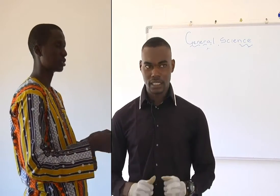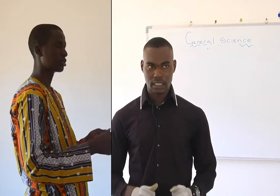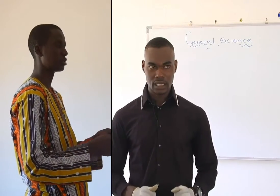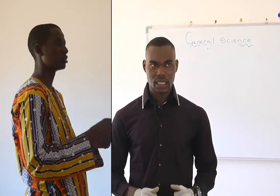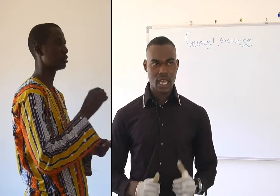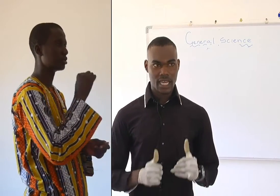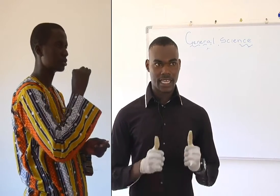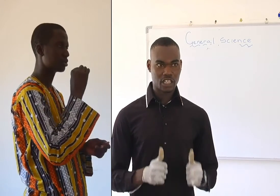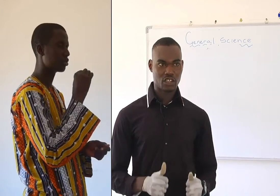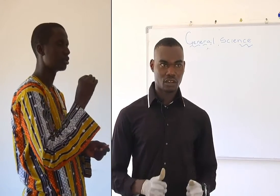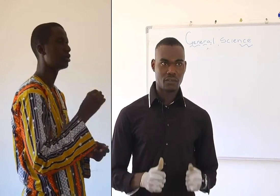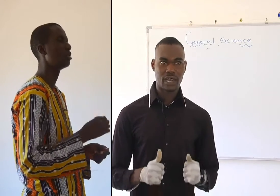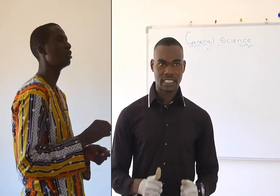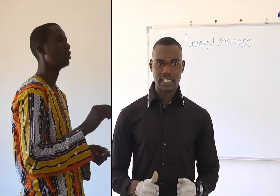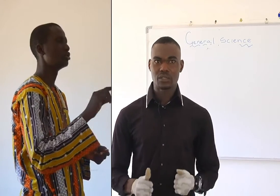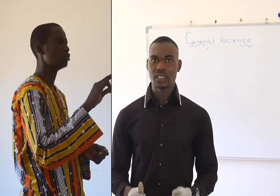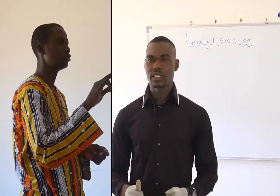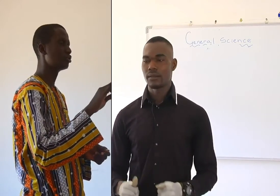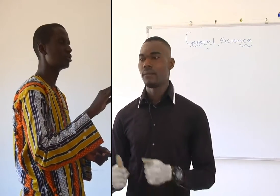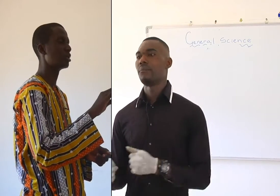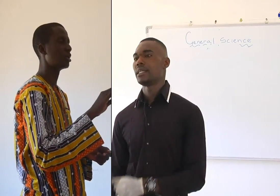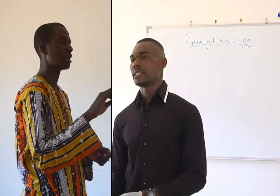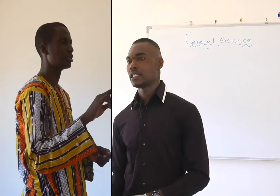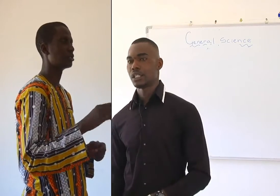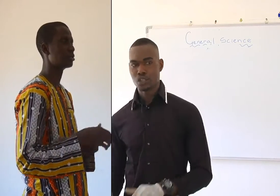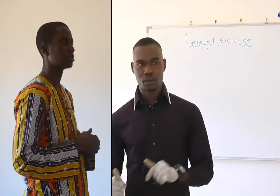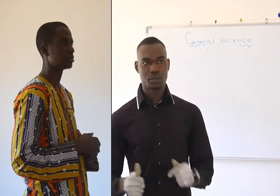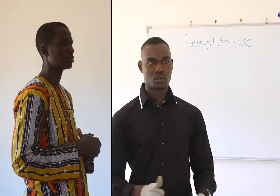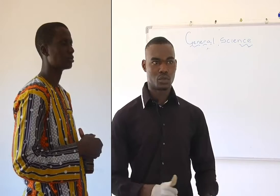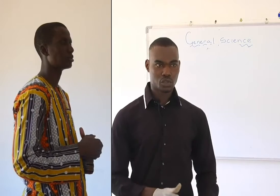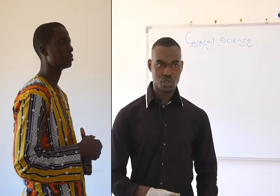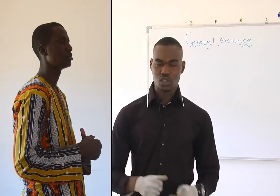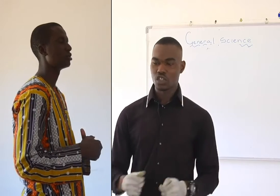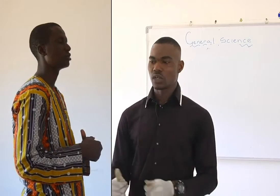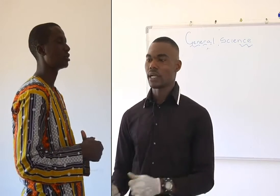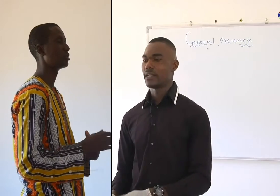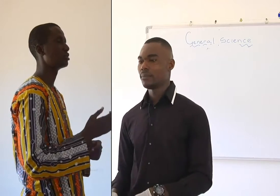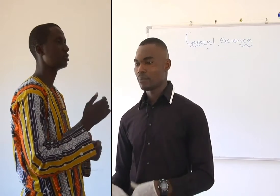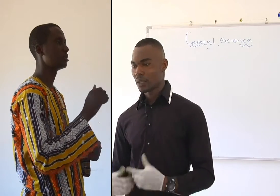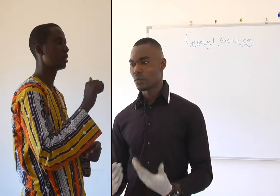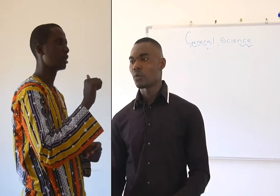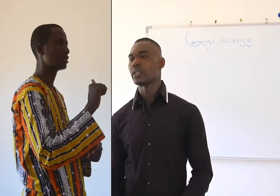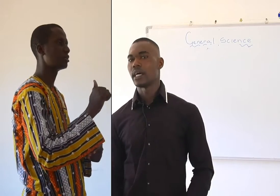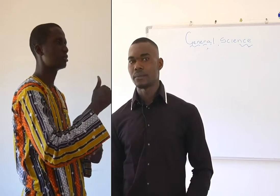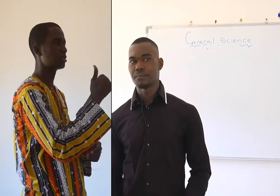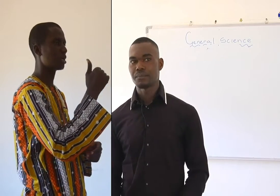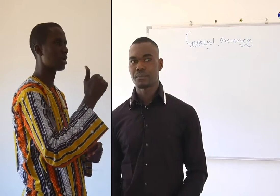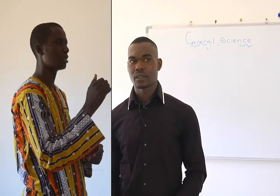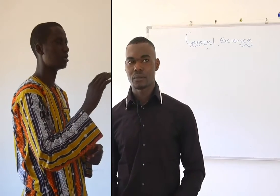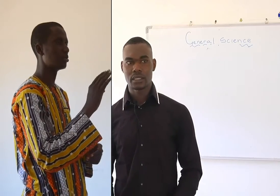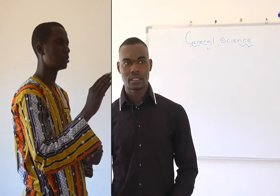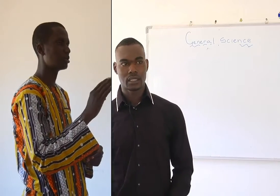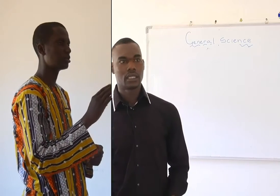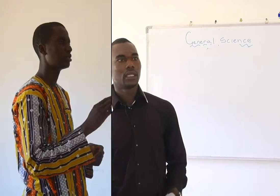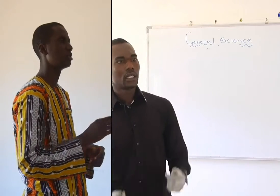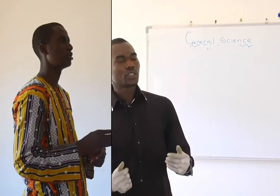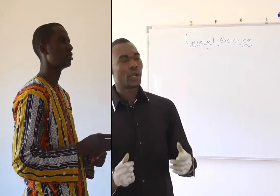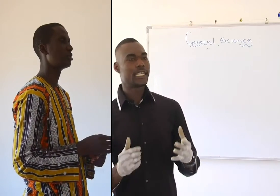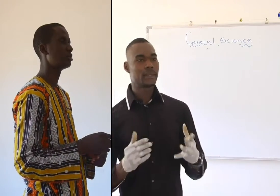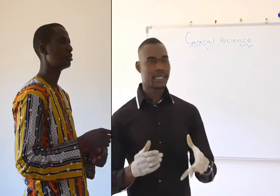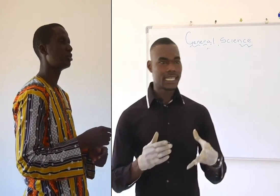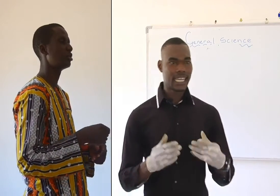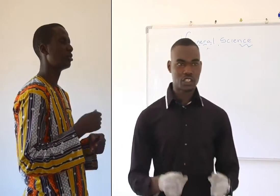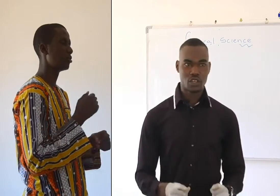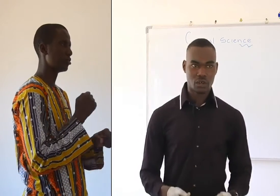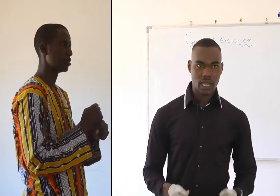That is reaction of acids with bases to produce salt and water, please. So